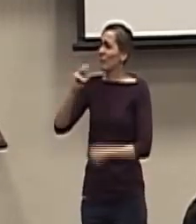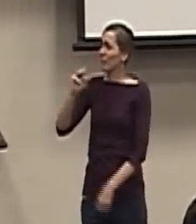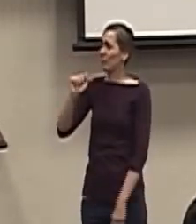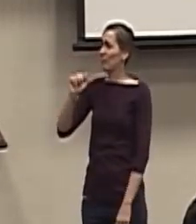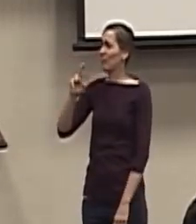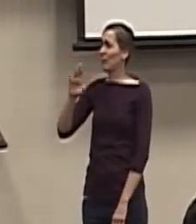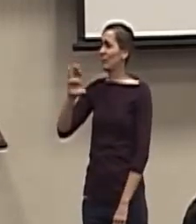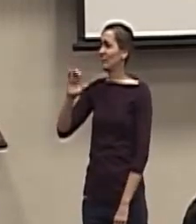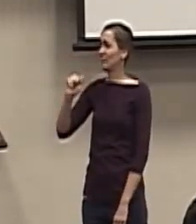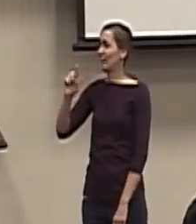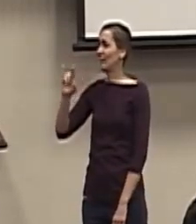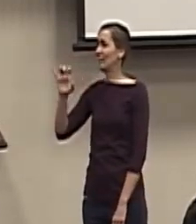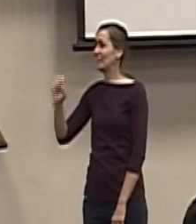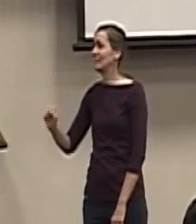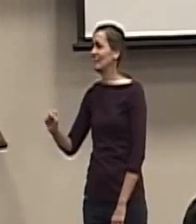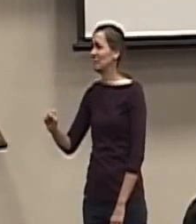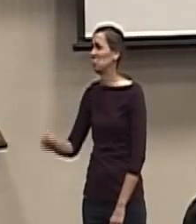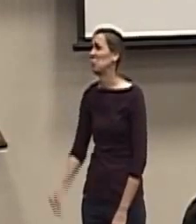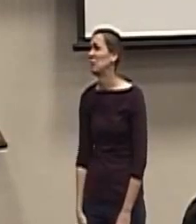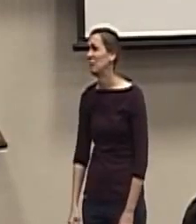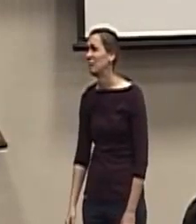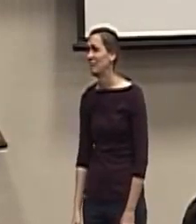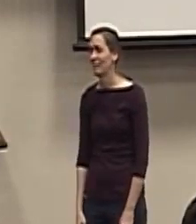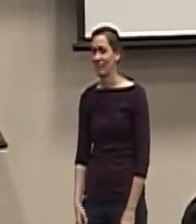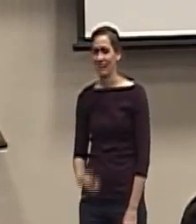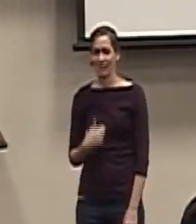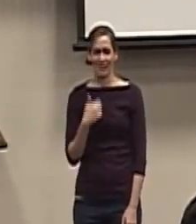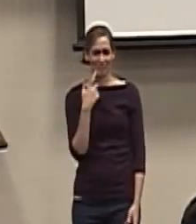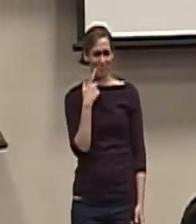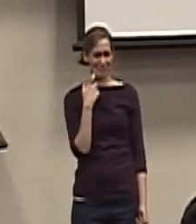I laughed in her ear and hung up that phone.